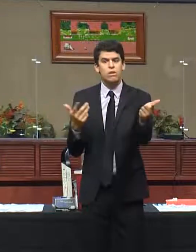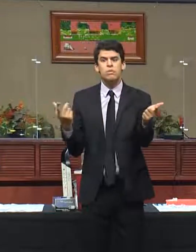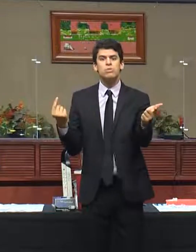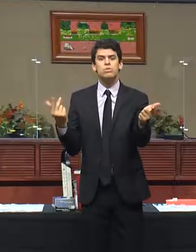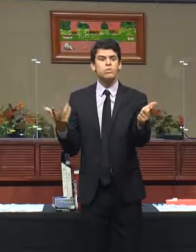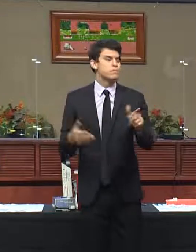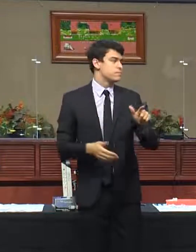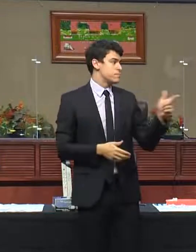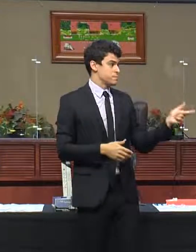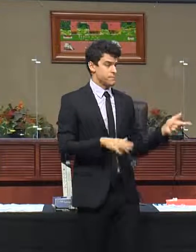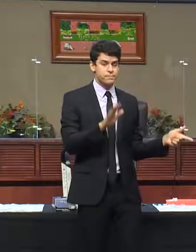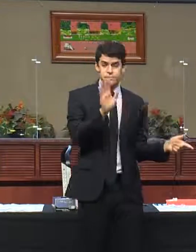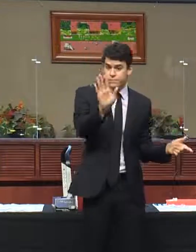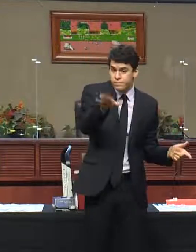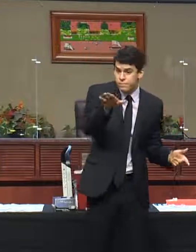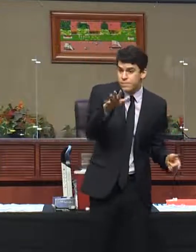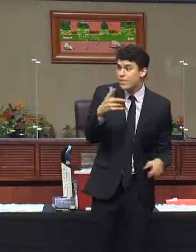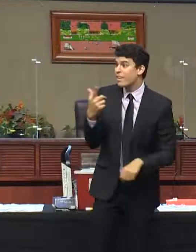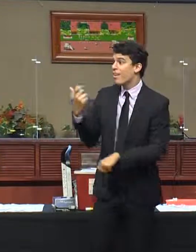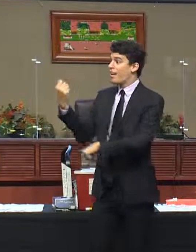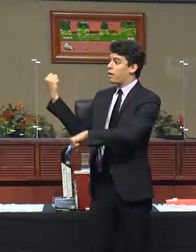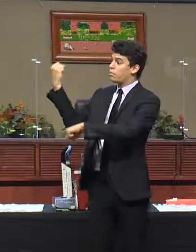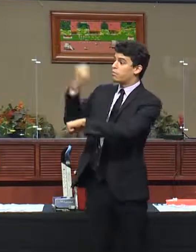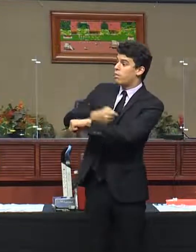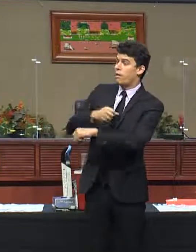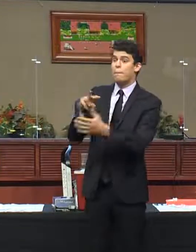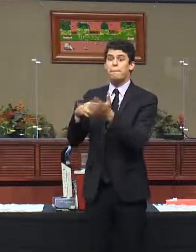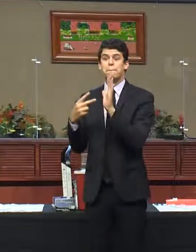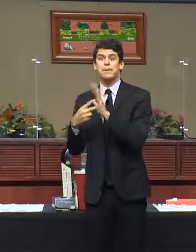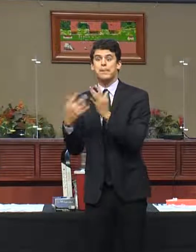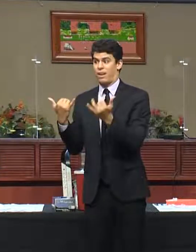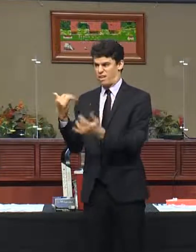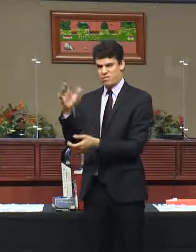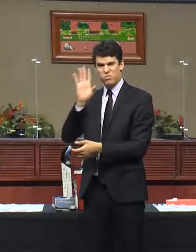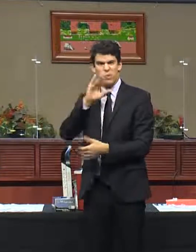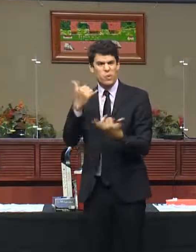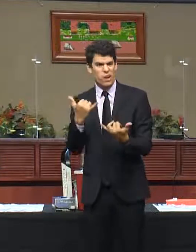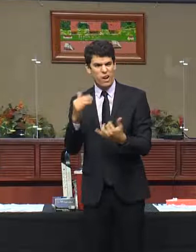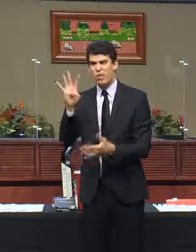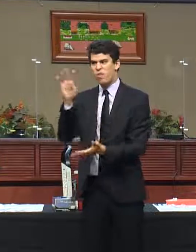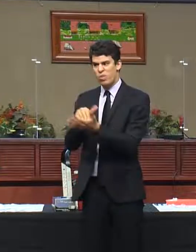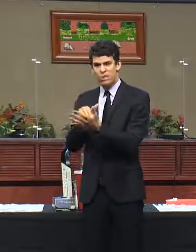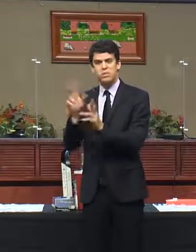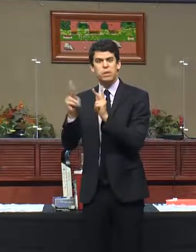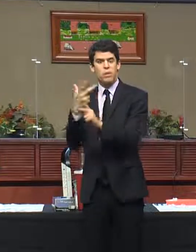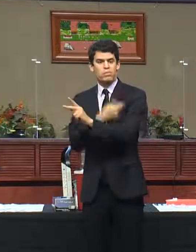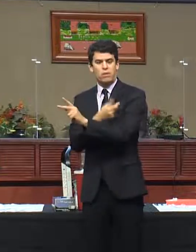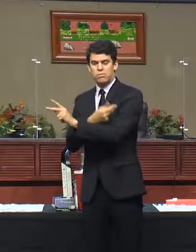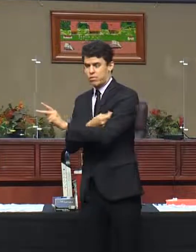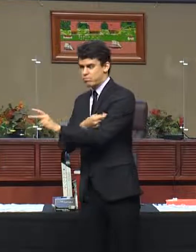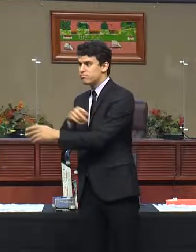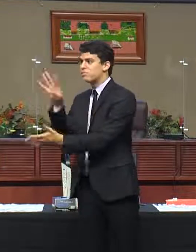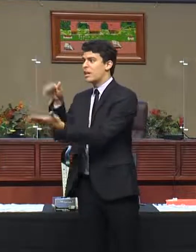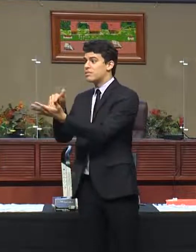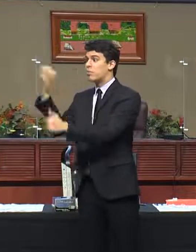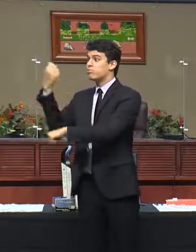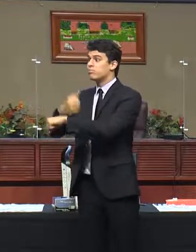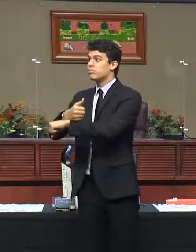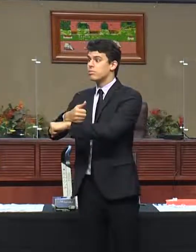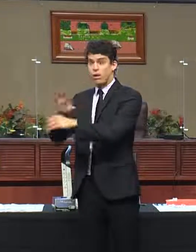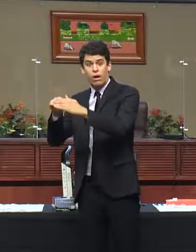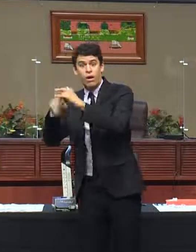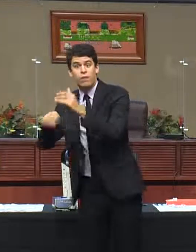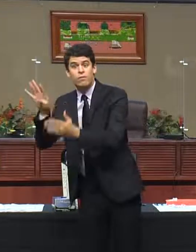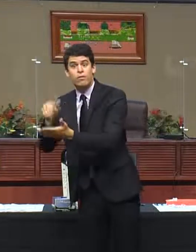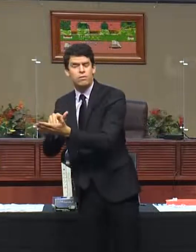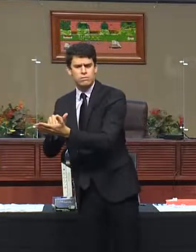going to give up the number of vaccines that we offer daily there. So we are looking to keep up with that volume. We are working